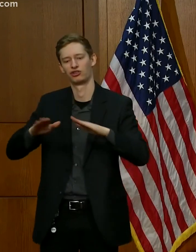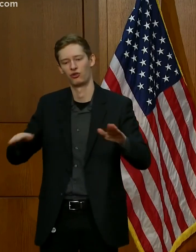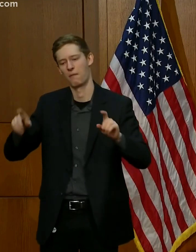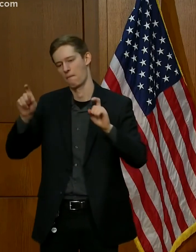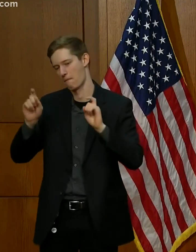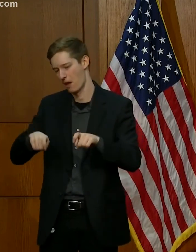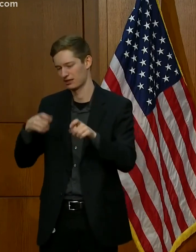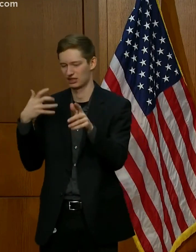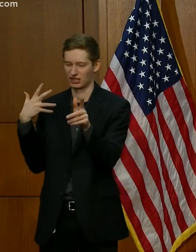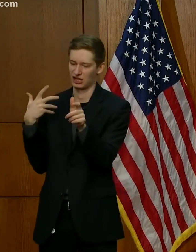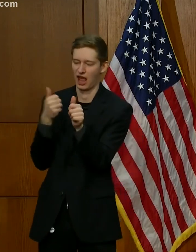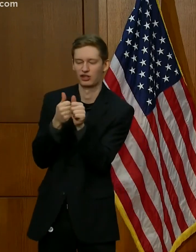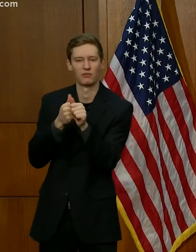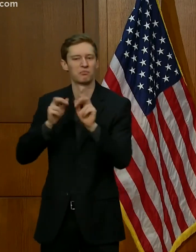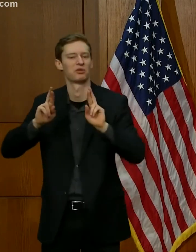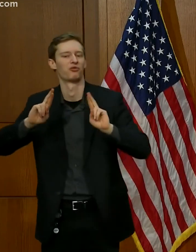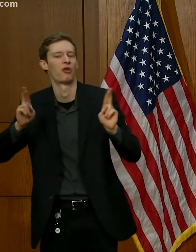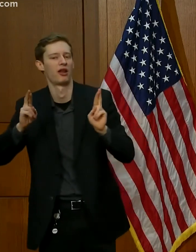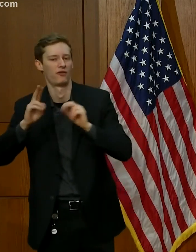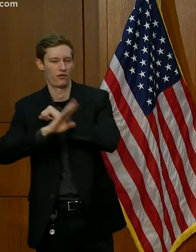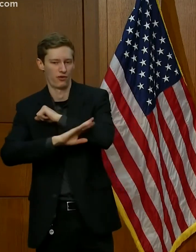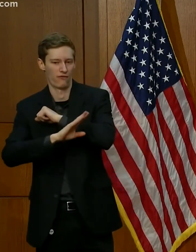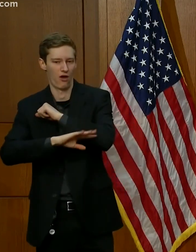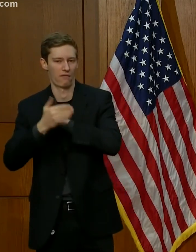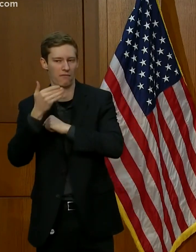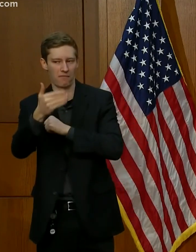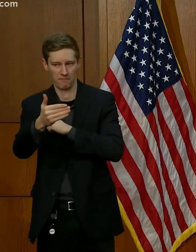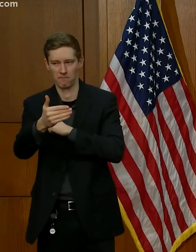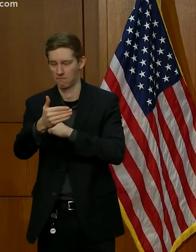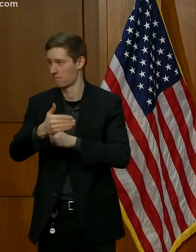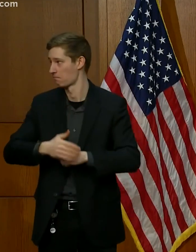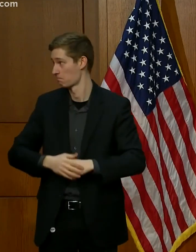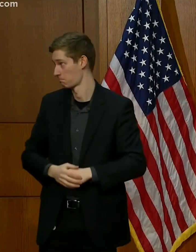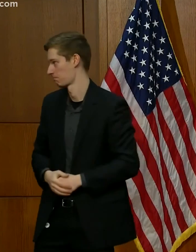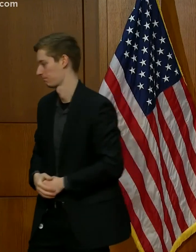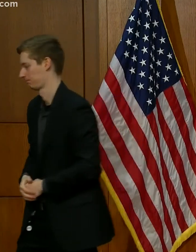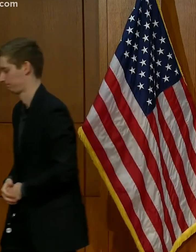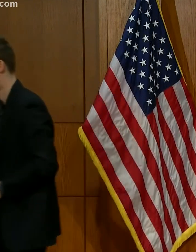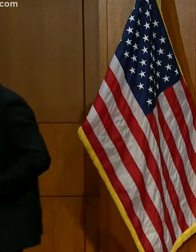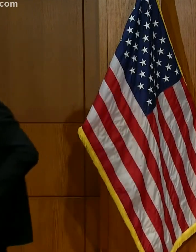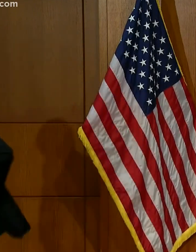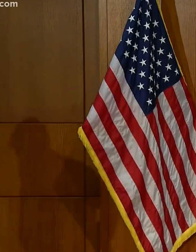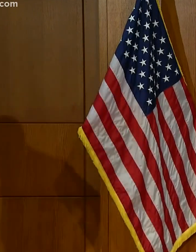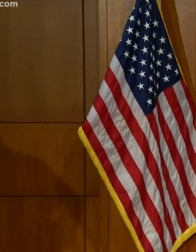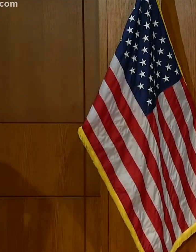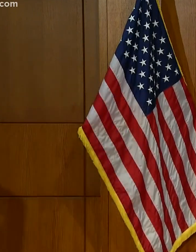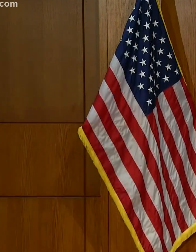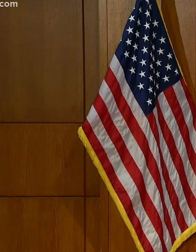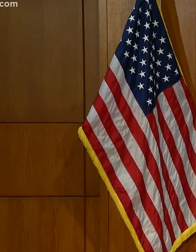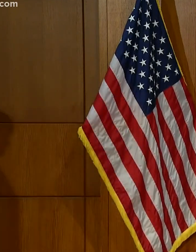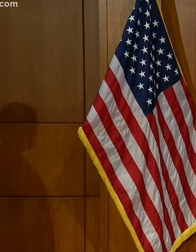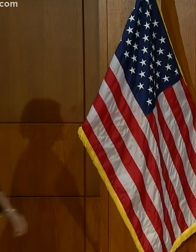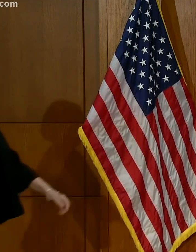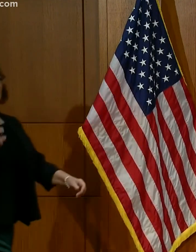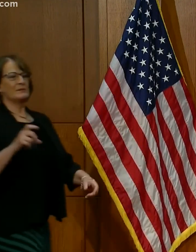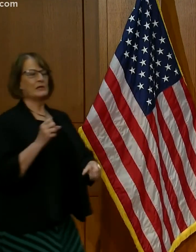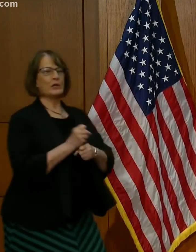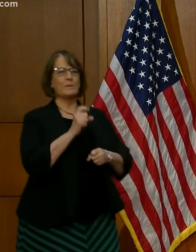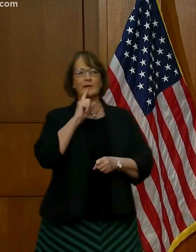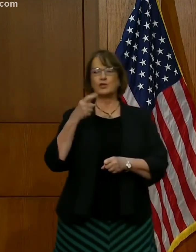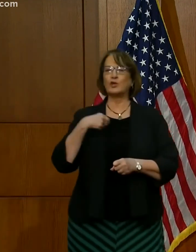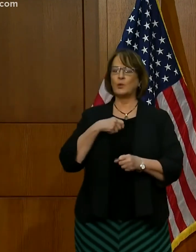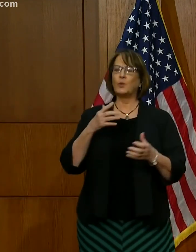be ready for learning in the fall. I want our schools to do this safely, and I want them to prioritize